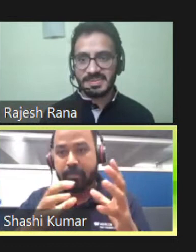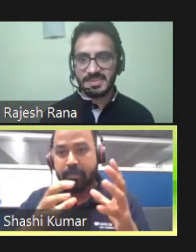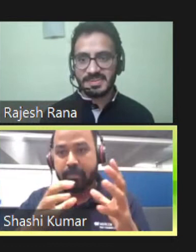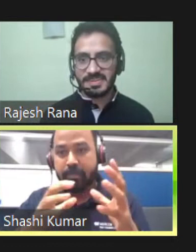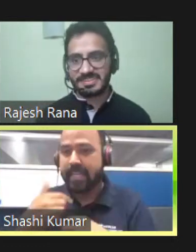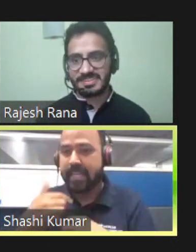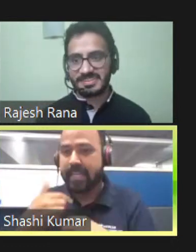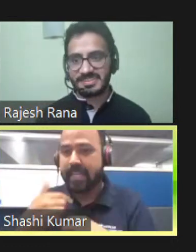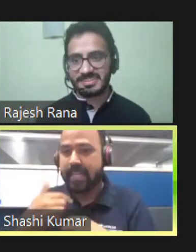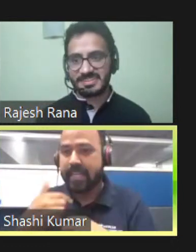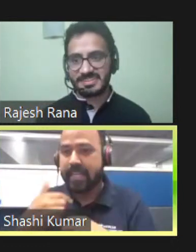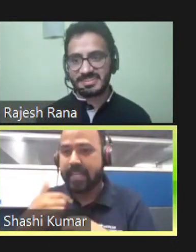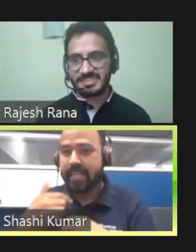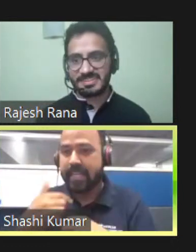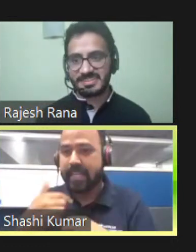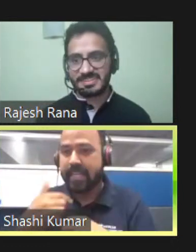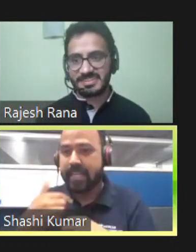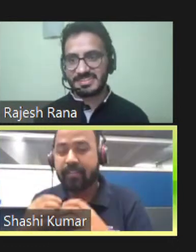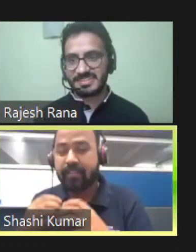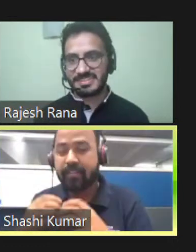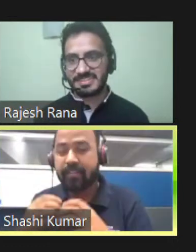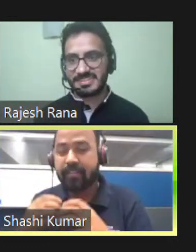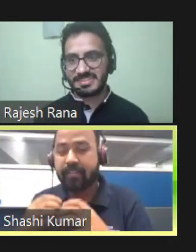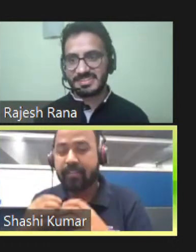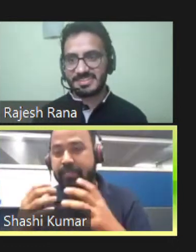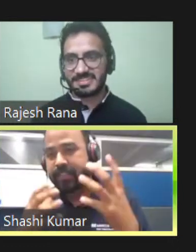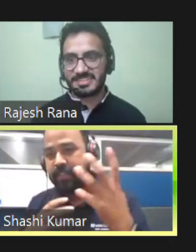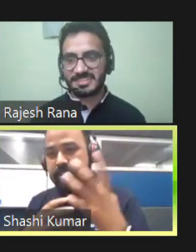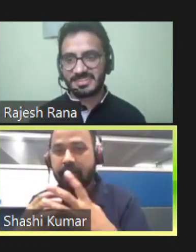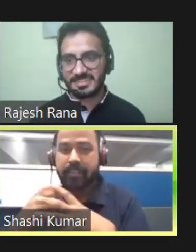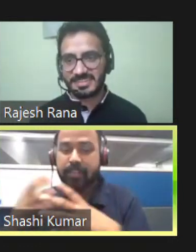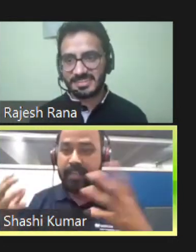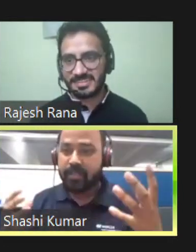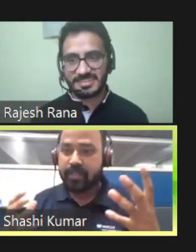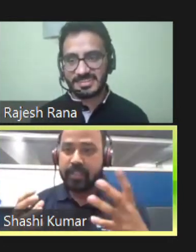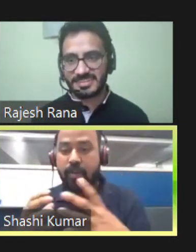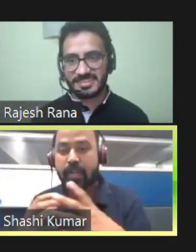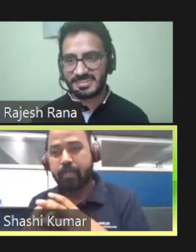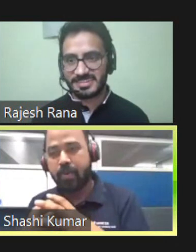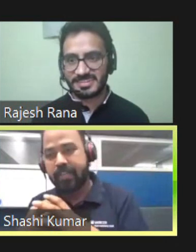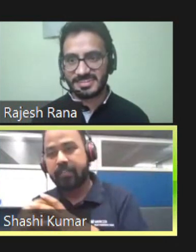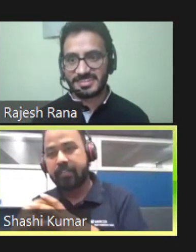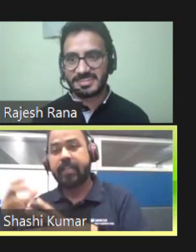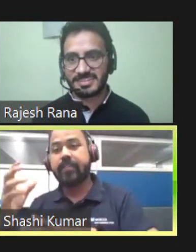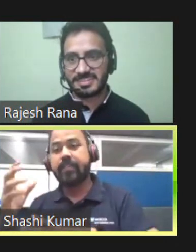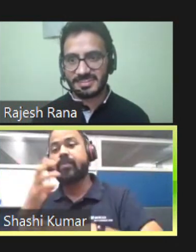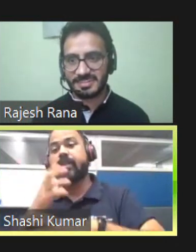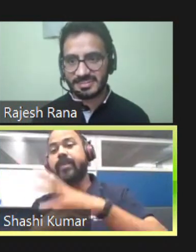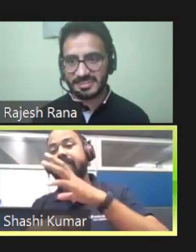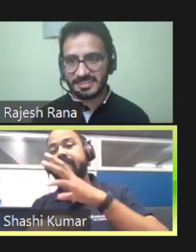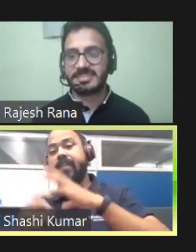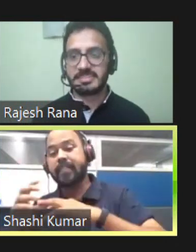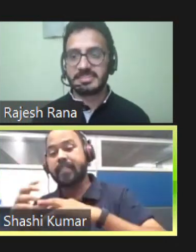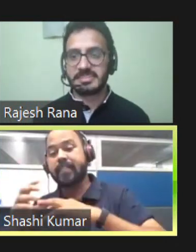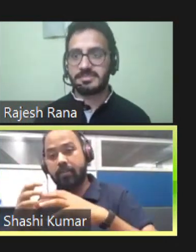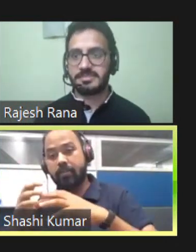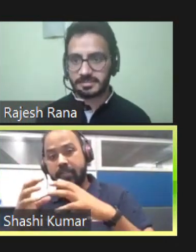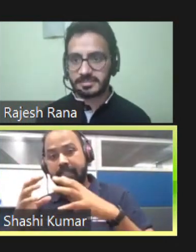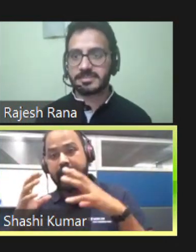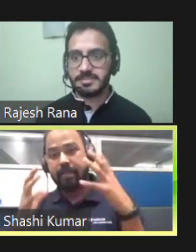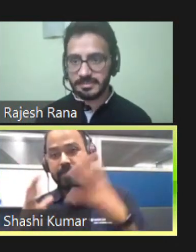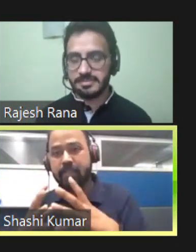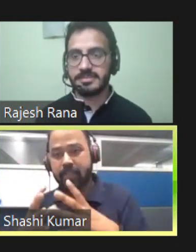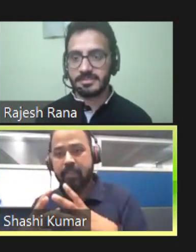yes, your body language and facial gestures is all important when you are doing science because